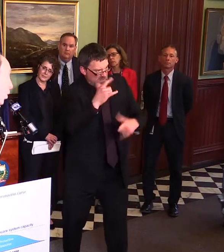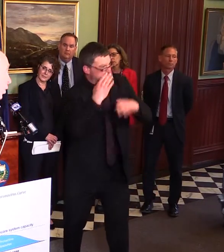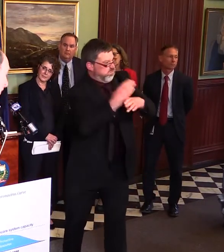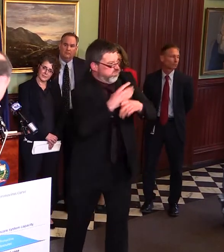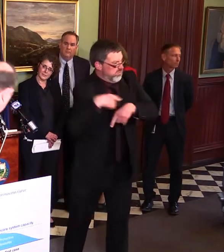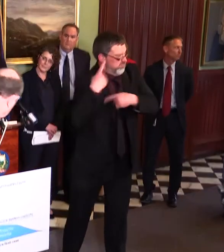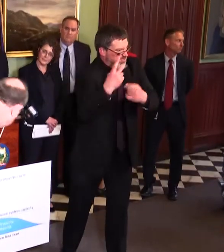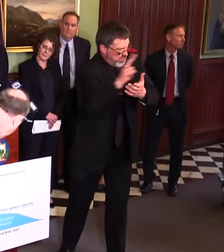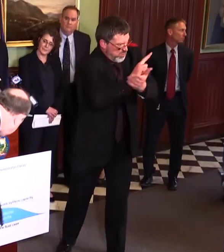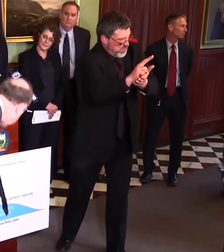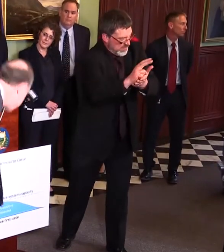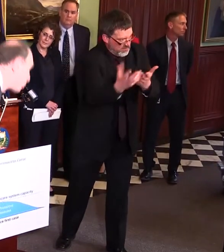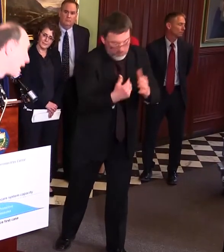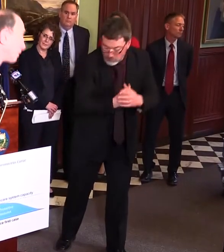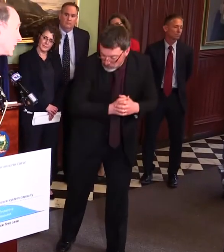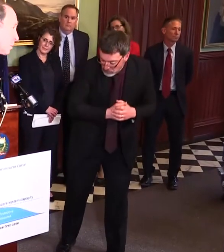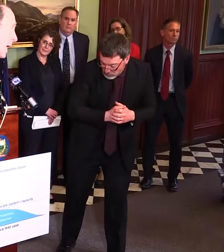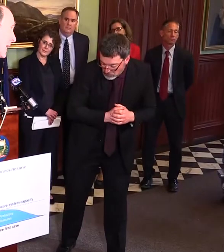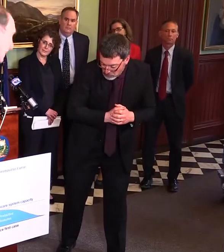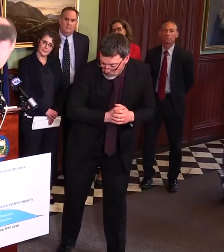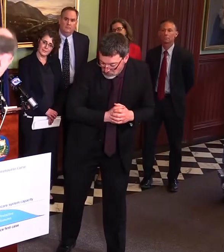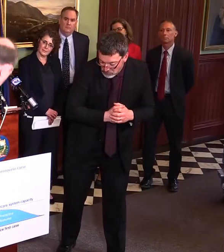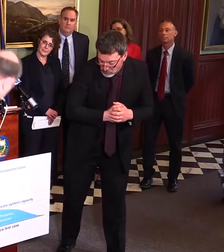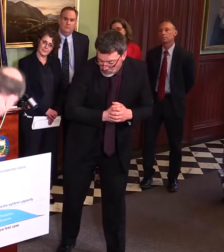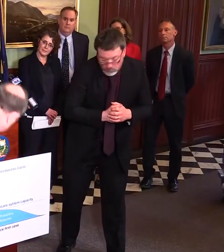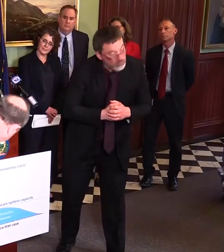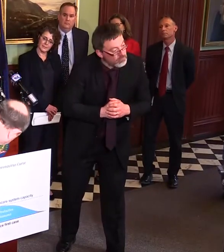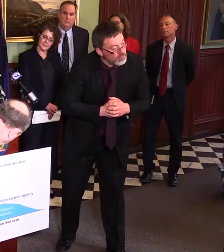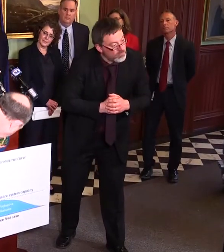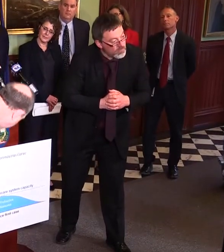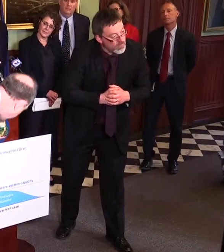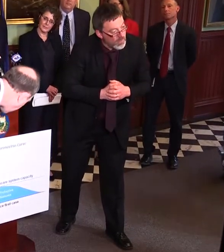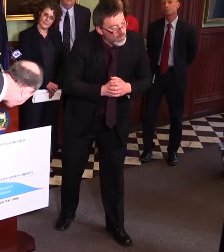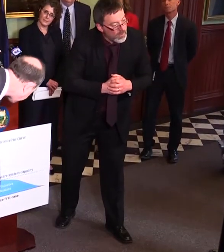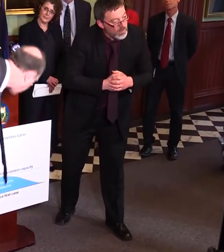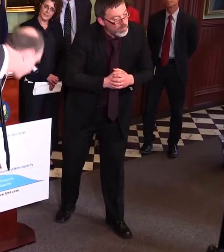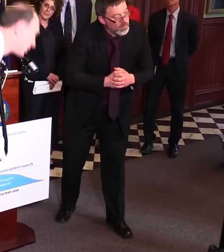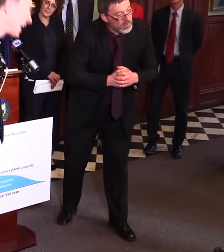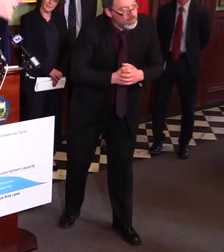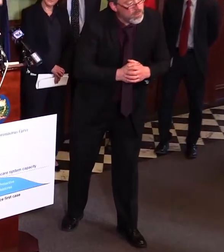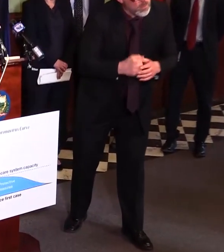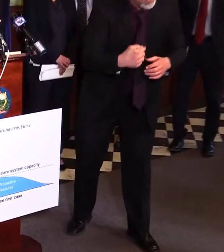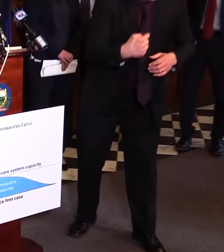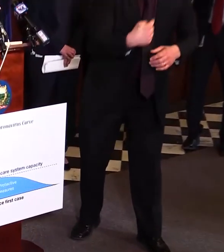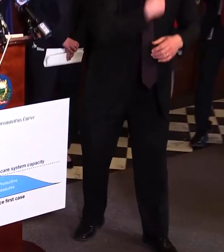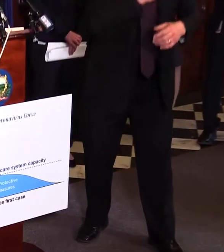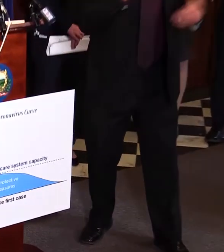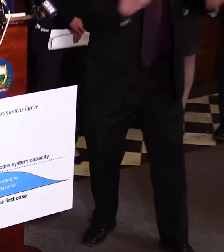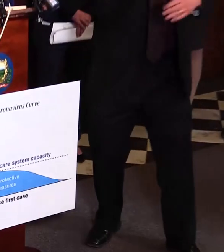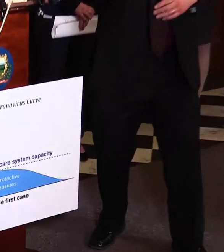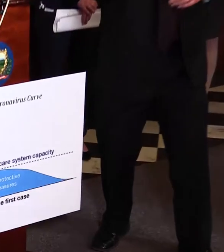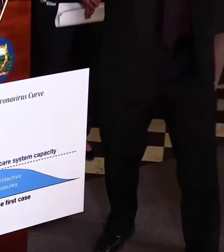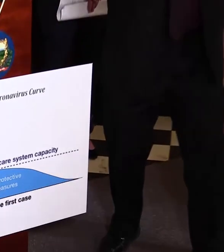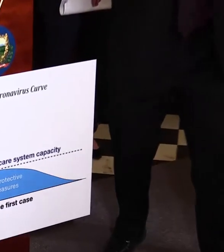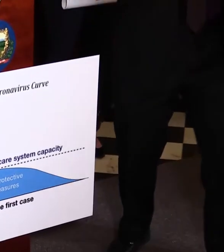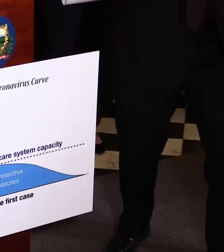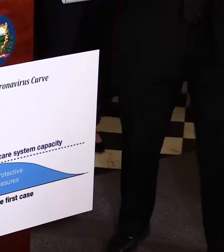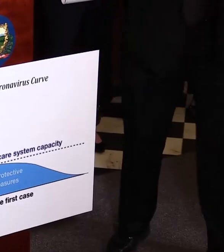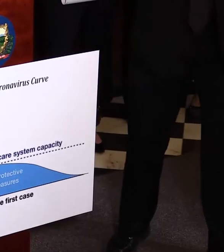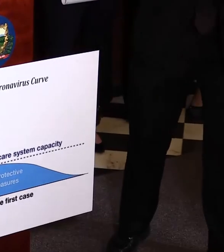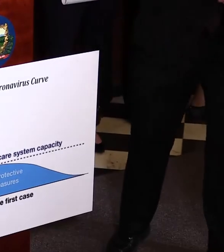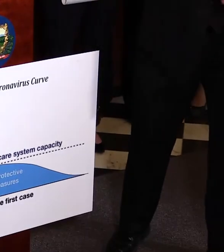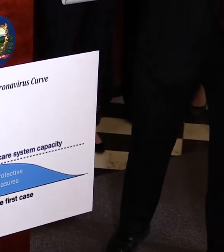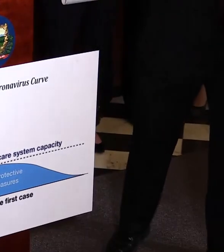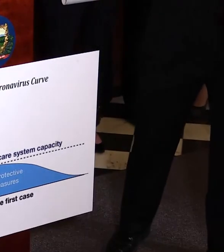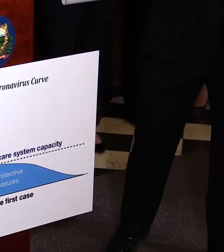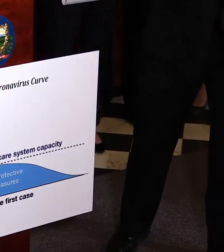Our goal is to prevent such a rapid spike because this dotted horizontal line illustrates the